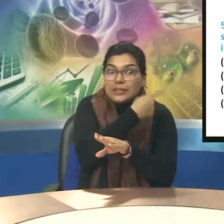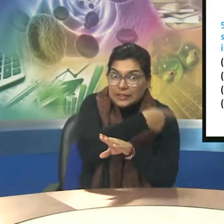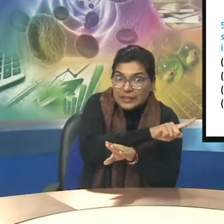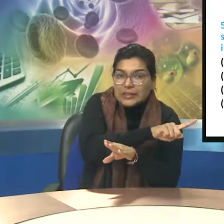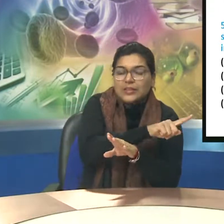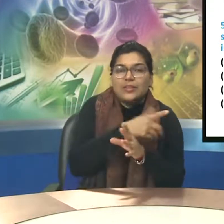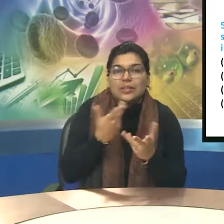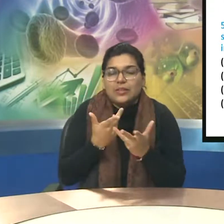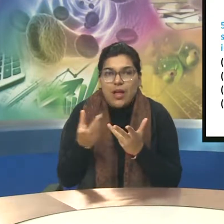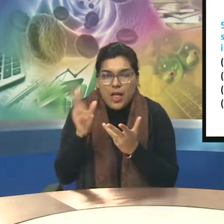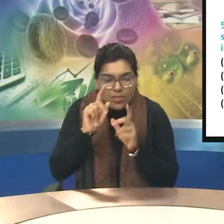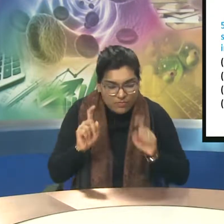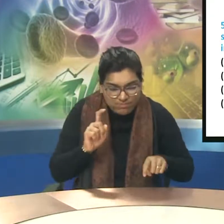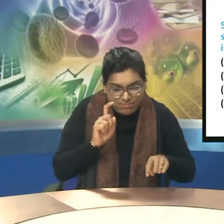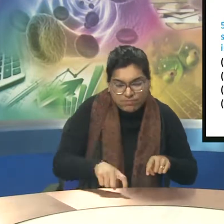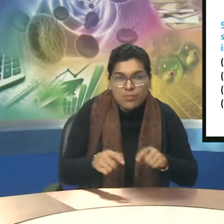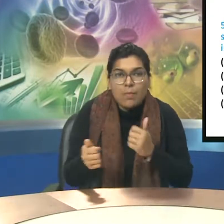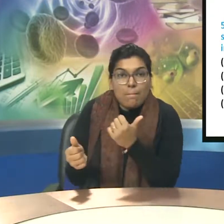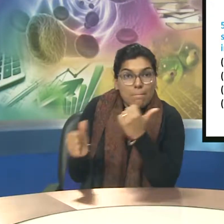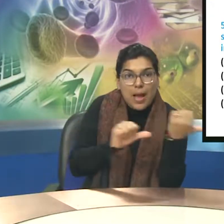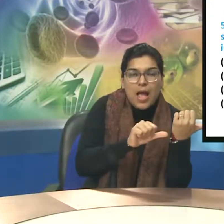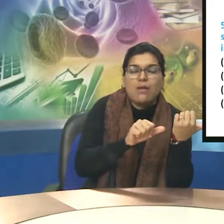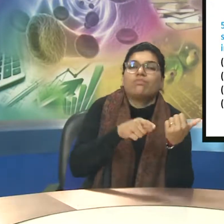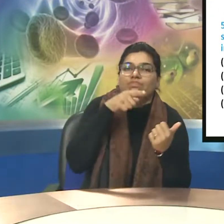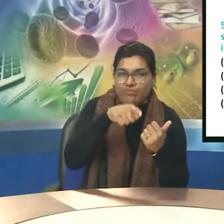That is Control plus Z.